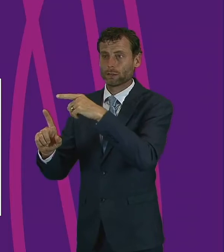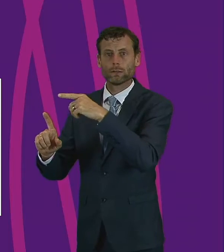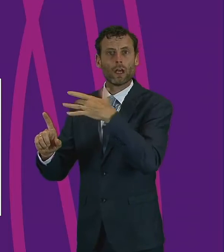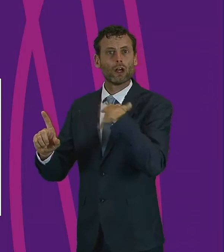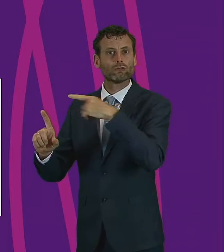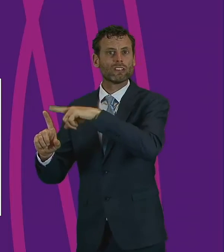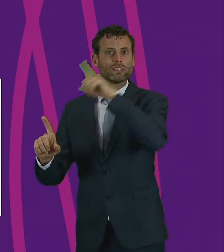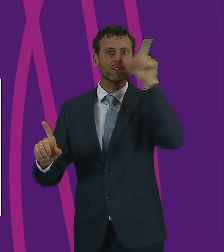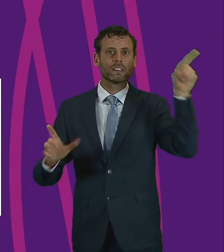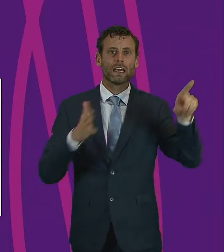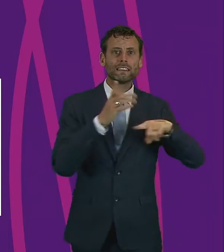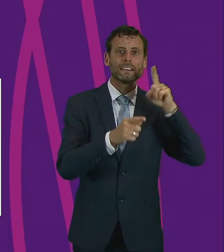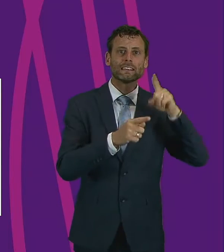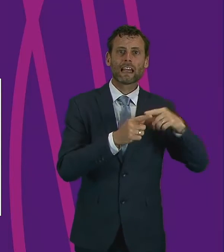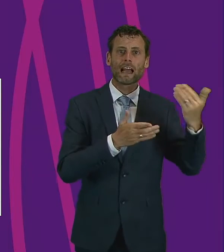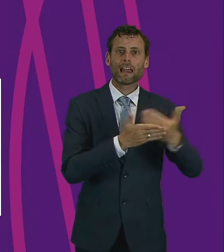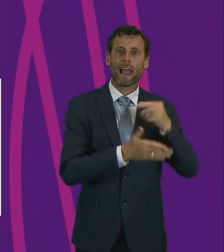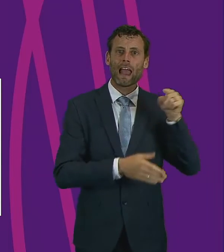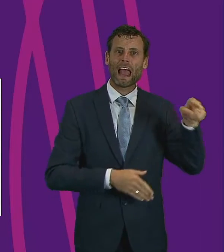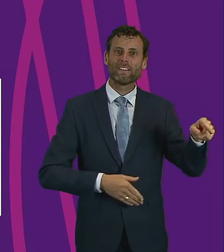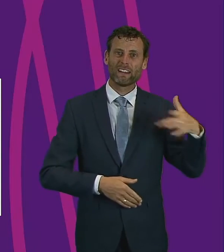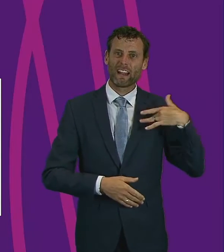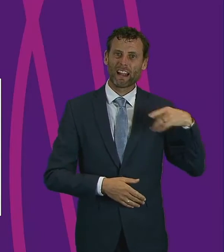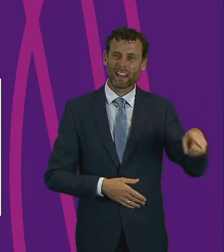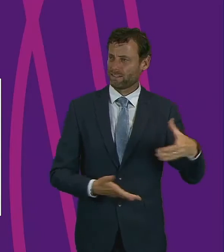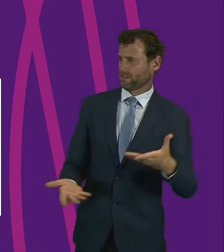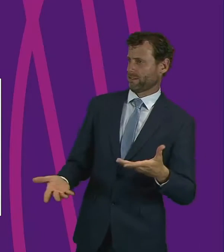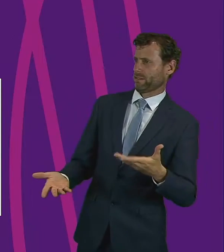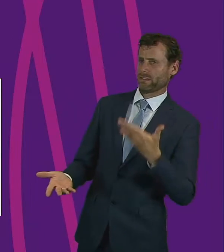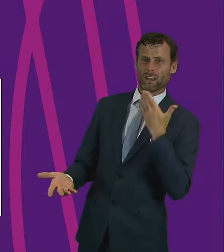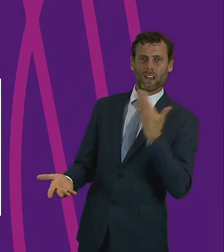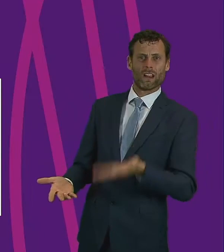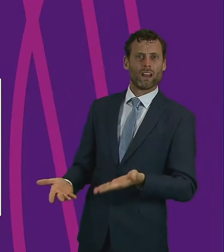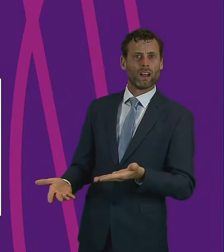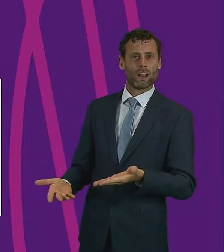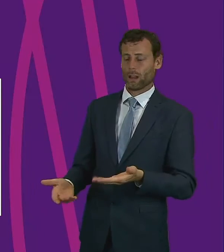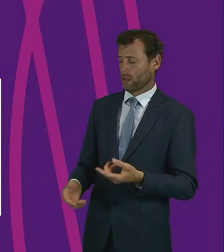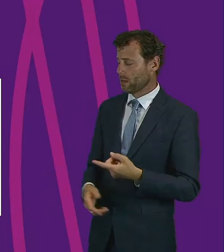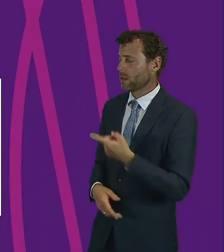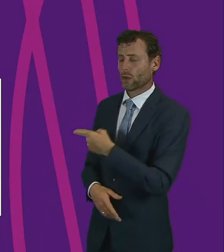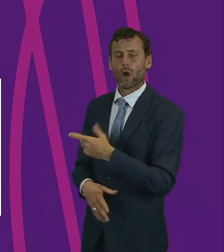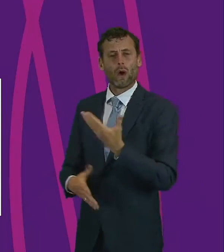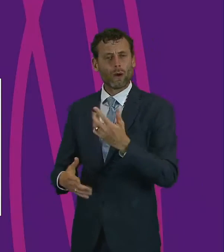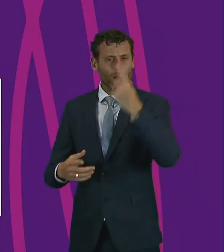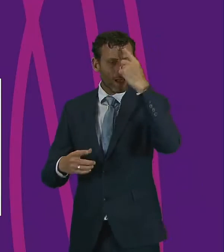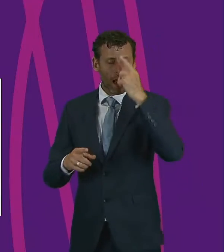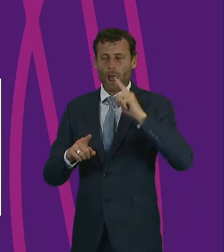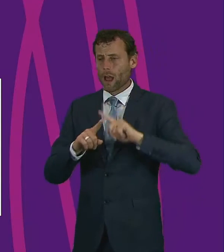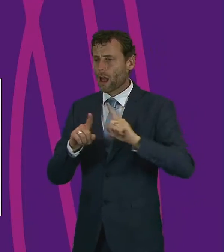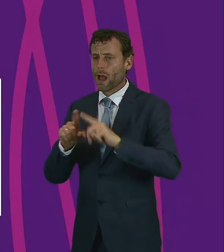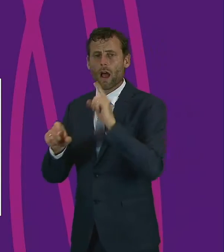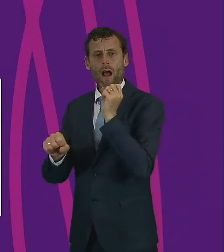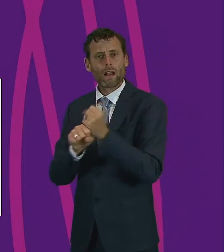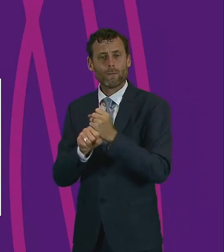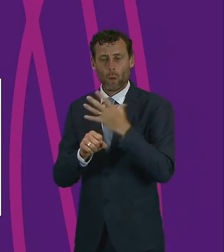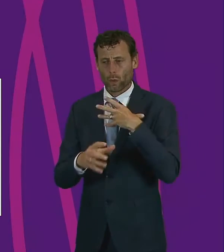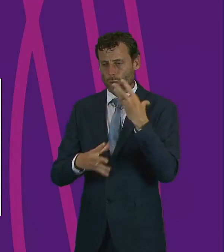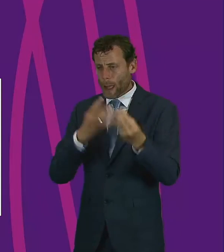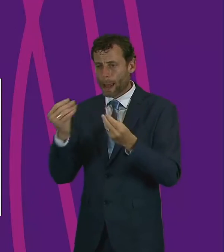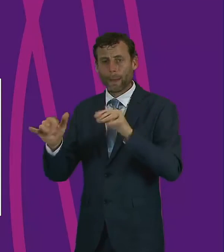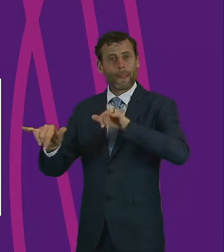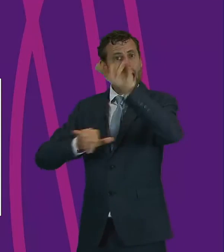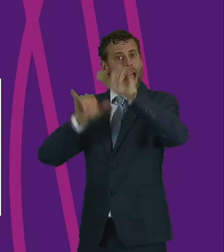hope in the future the UK will do the same. If our governments are to aid, for example, our aviation